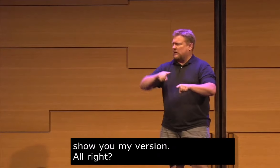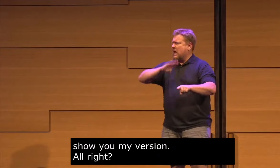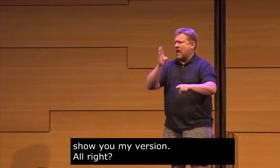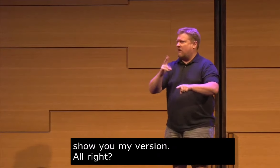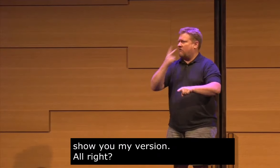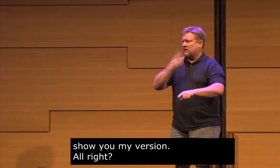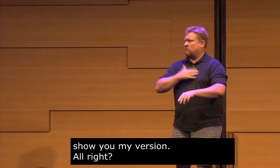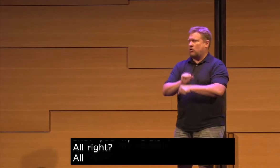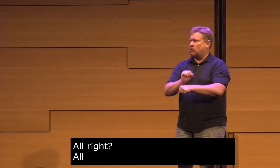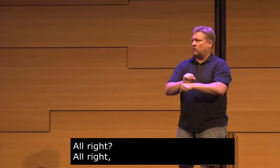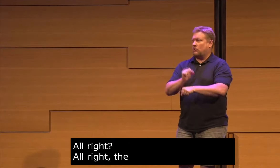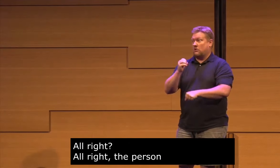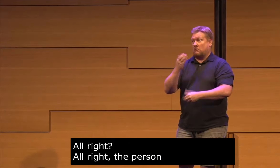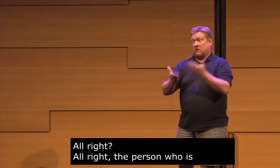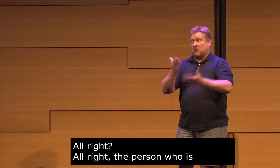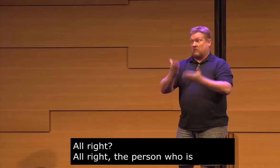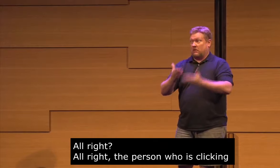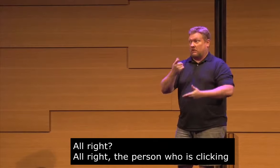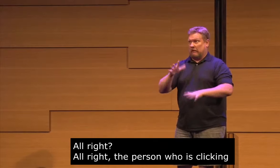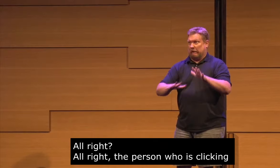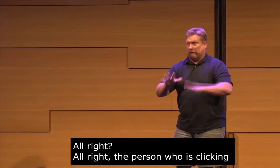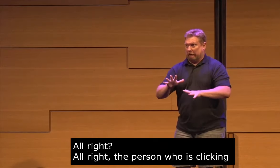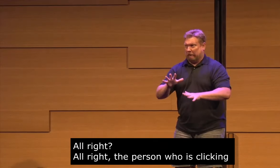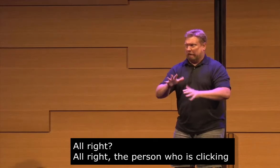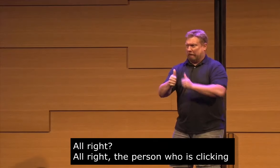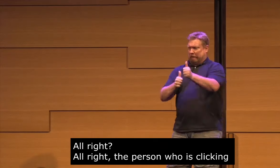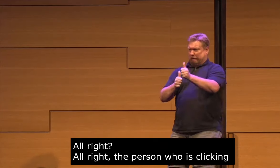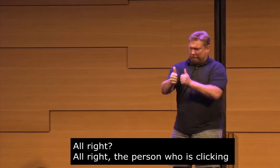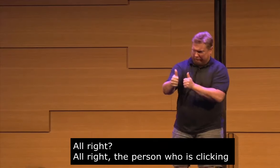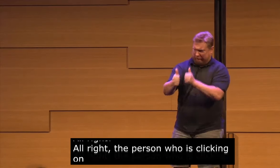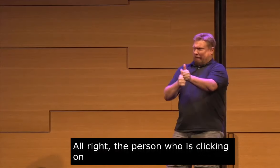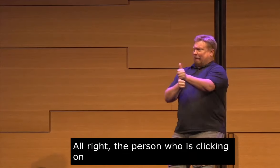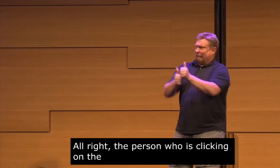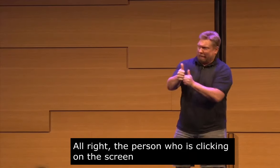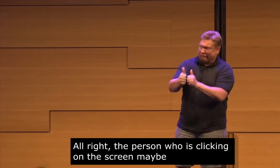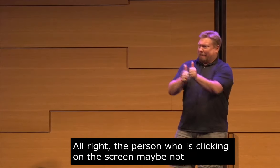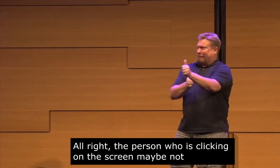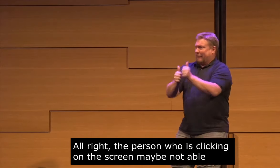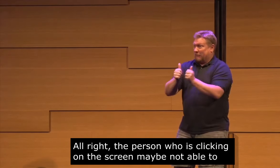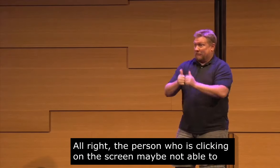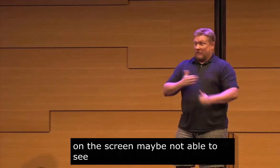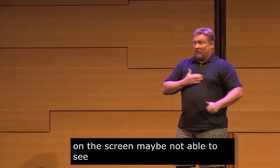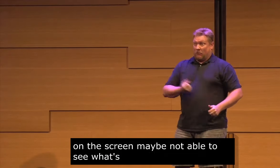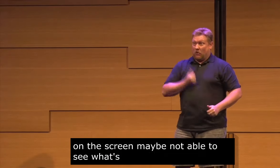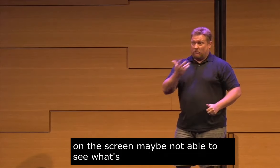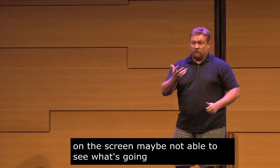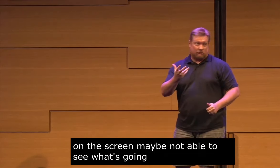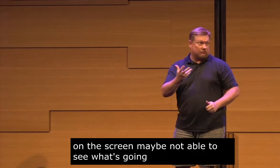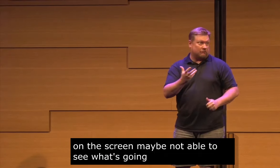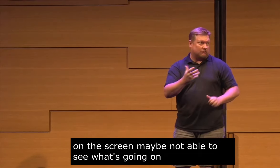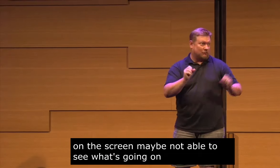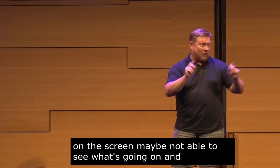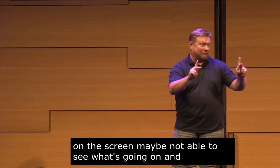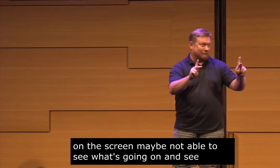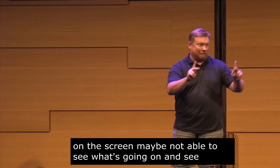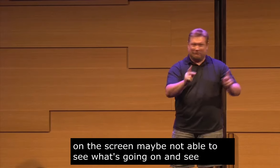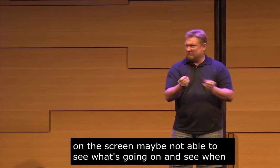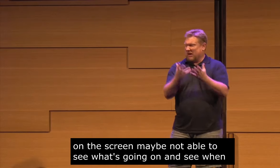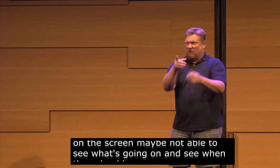All right, the person who is clicking on the screen probably maybe not able to see what's going on and see when